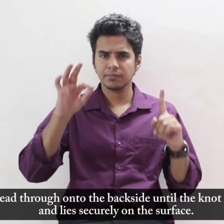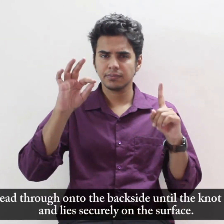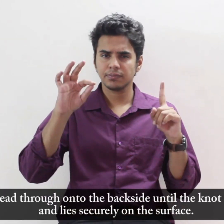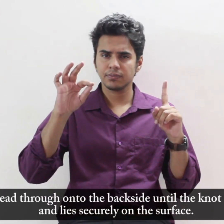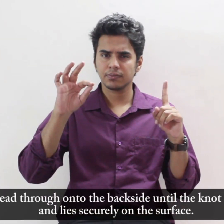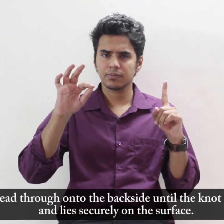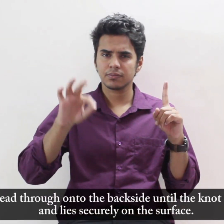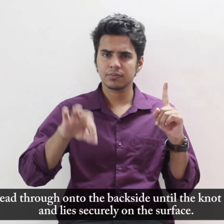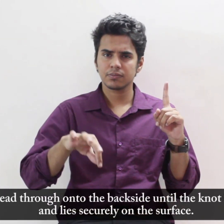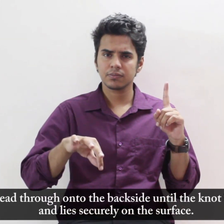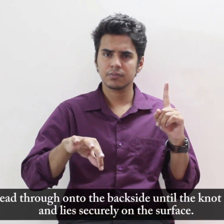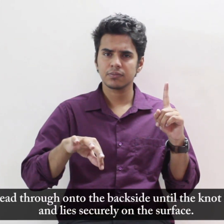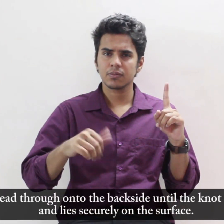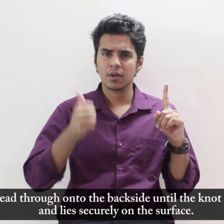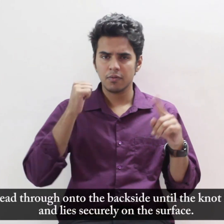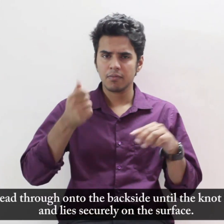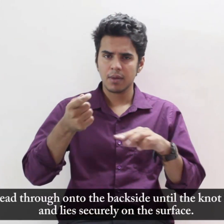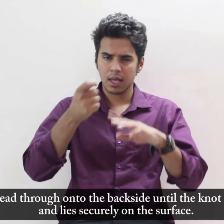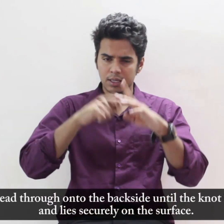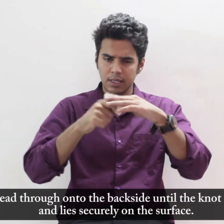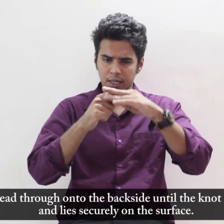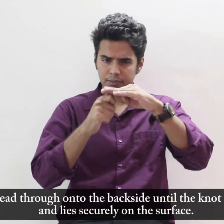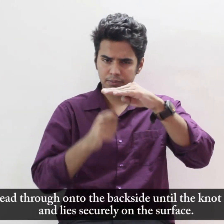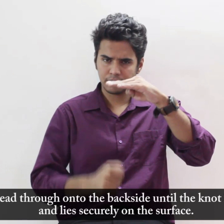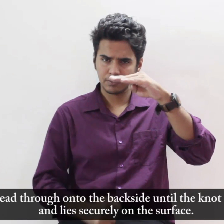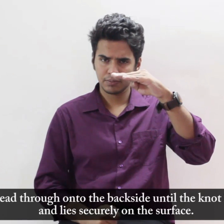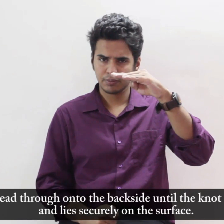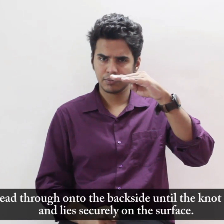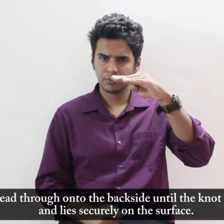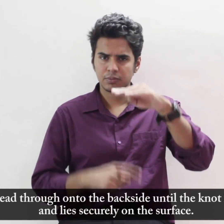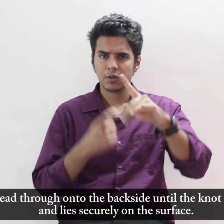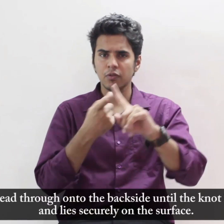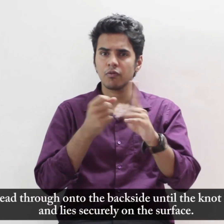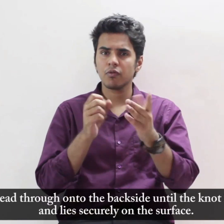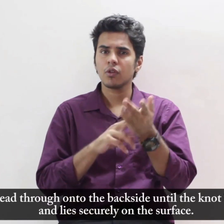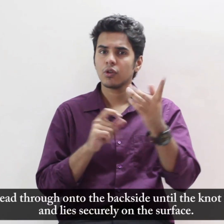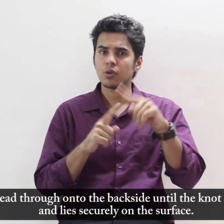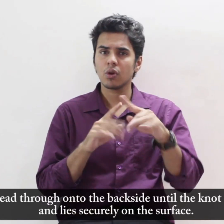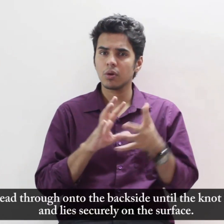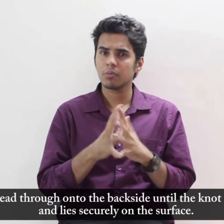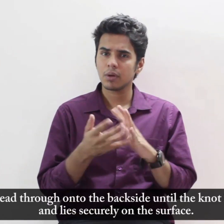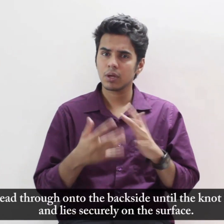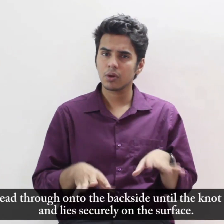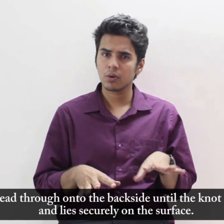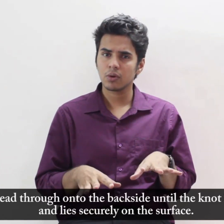Pull thread through onto the back side until the knot is formed and lies securely on the